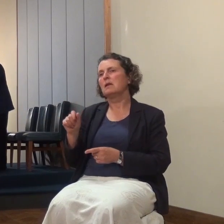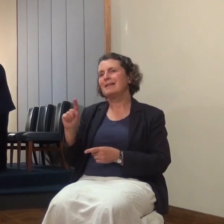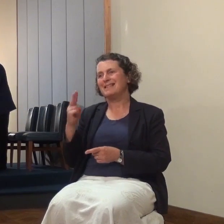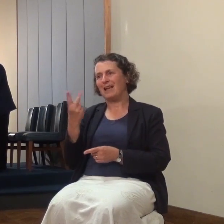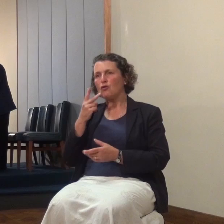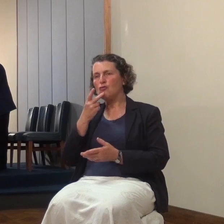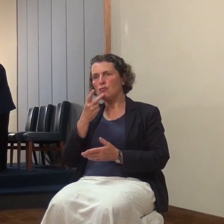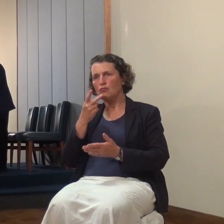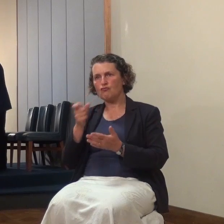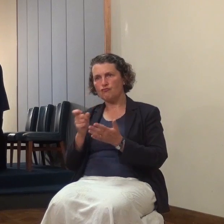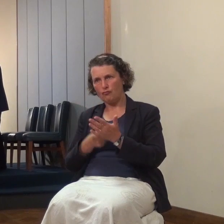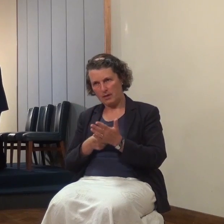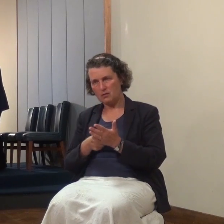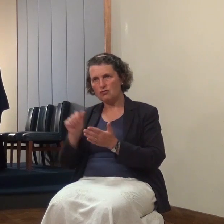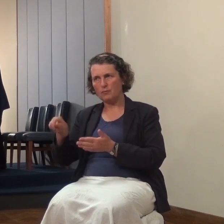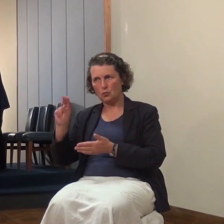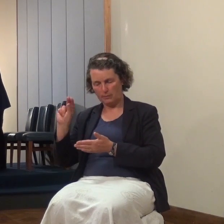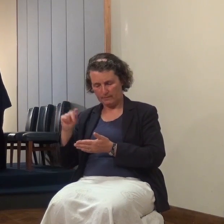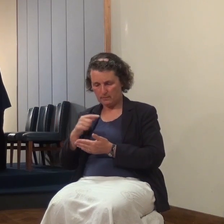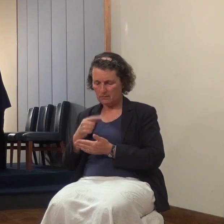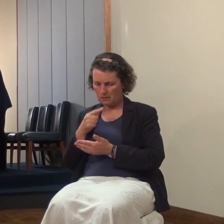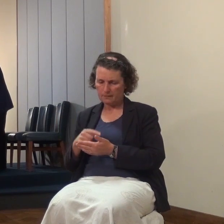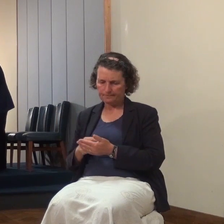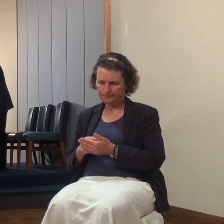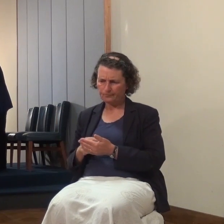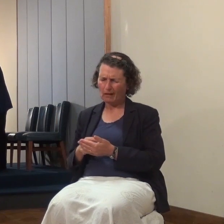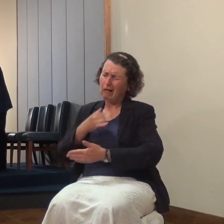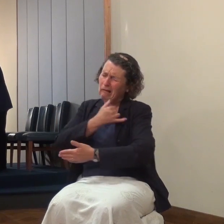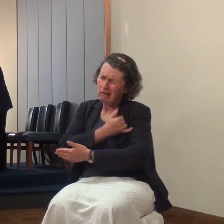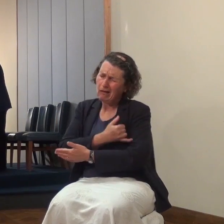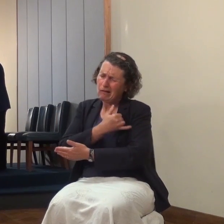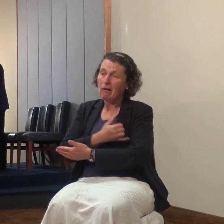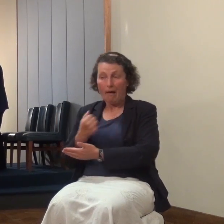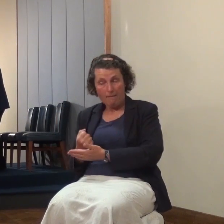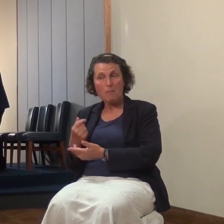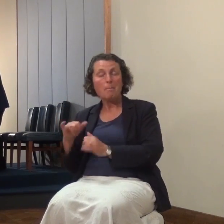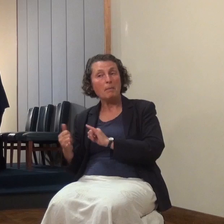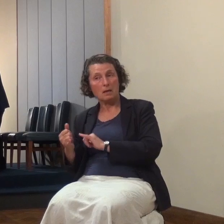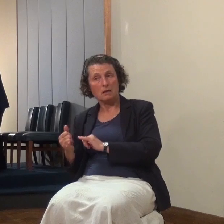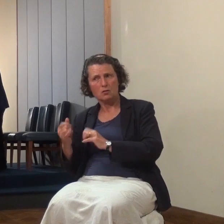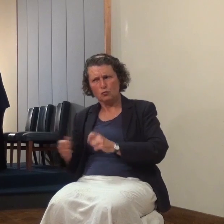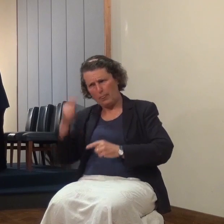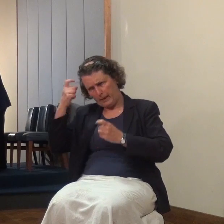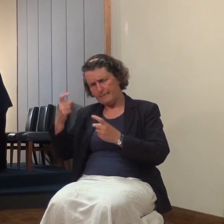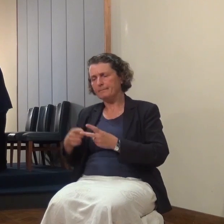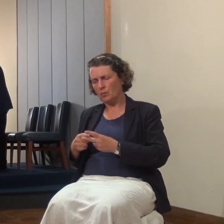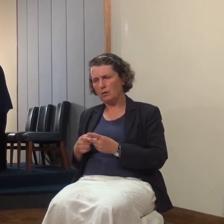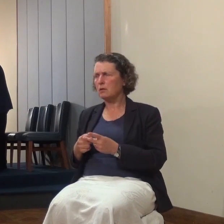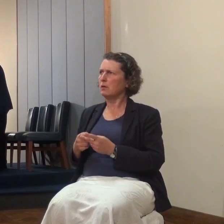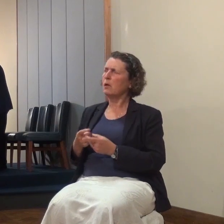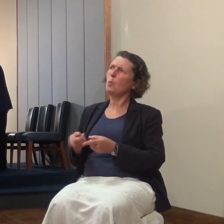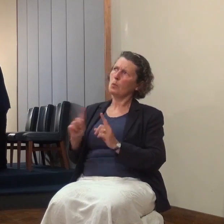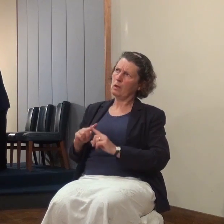here. Whatever the infirmity is under which we labour, let us bear in mind that we are, as it